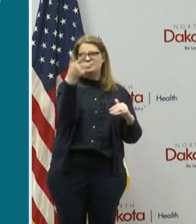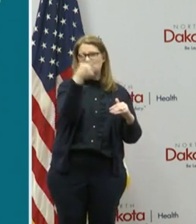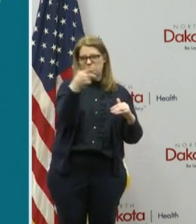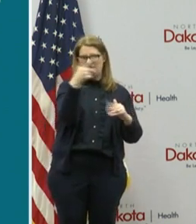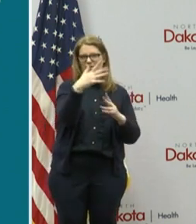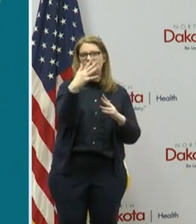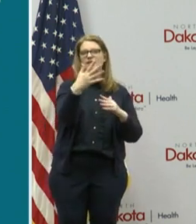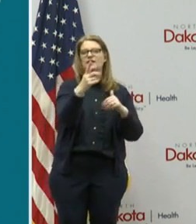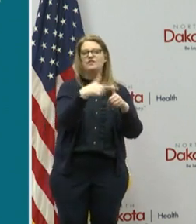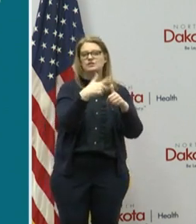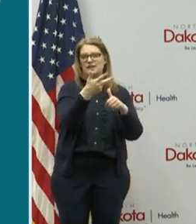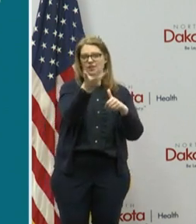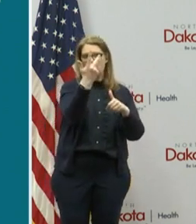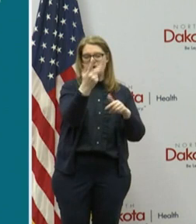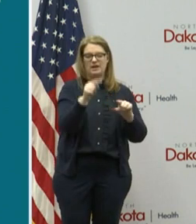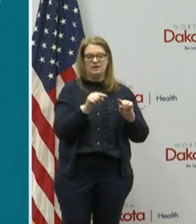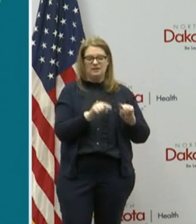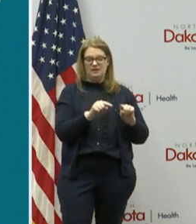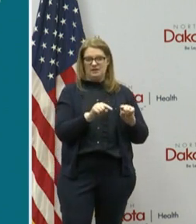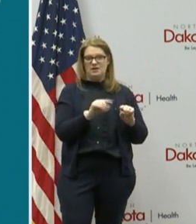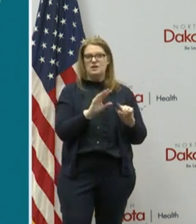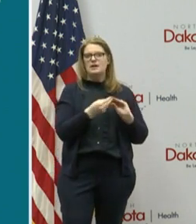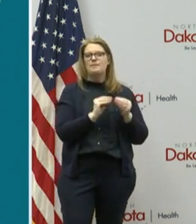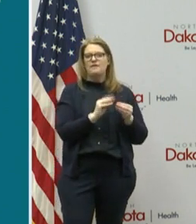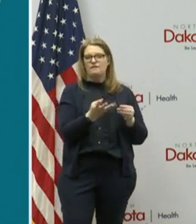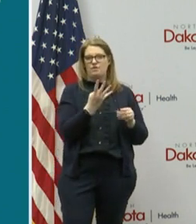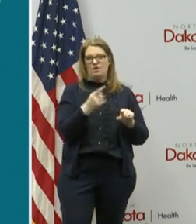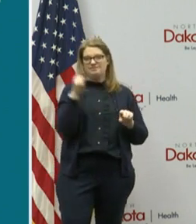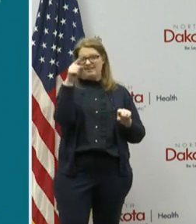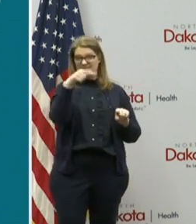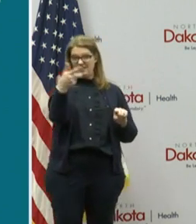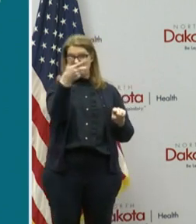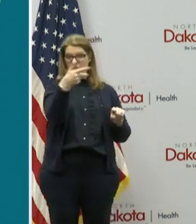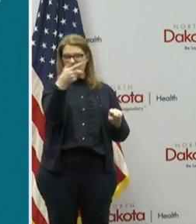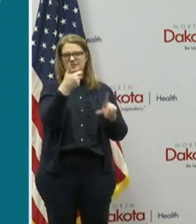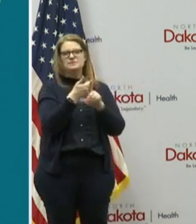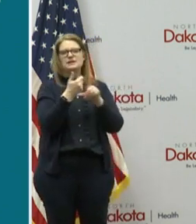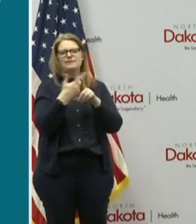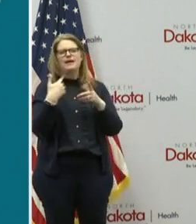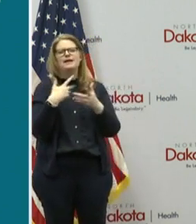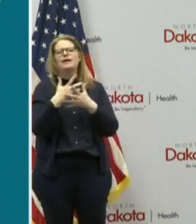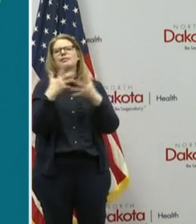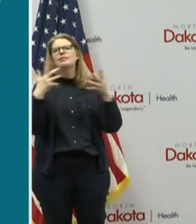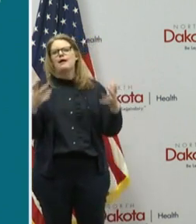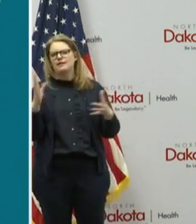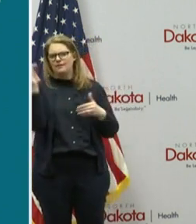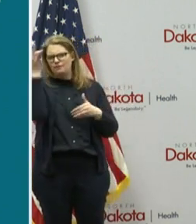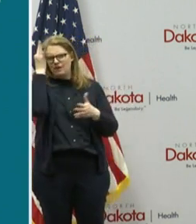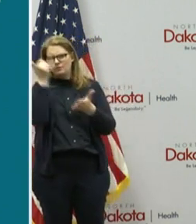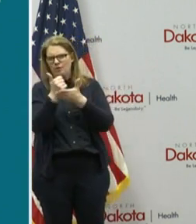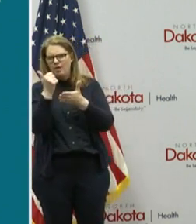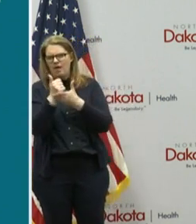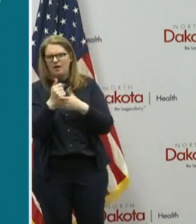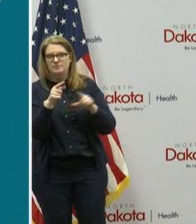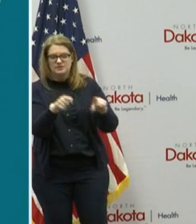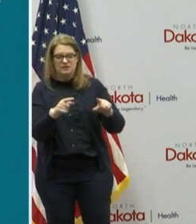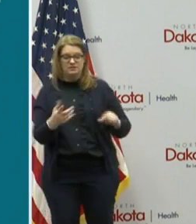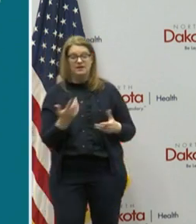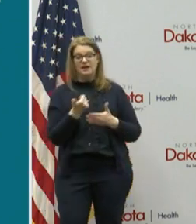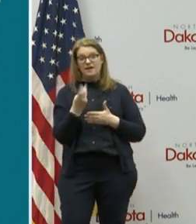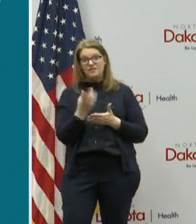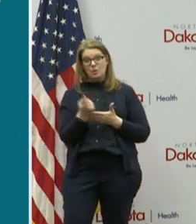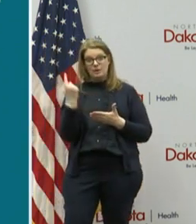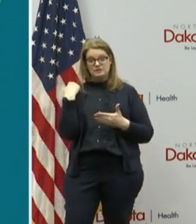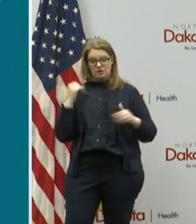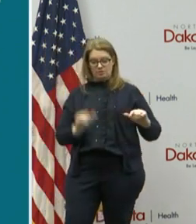and have received enormous amount of federal help on testing. But we've moved up the leaderboard from 10th in a few weeks